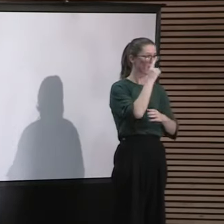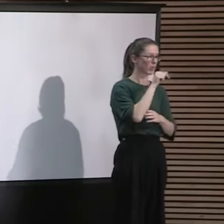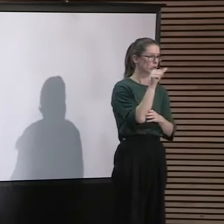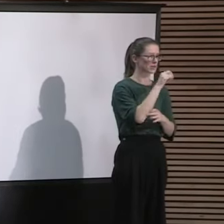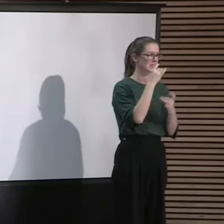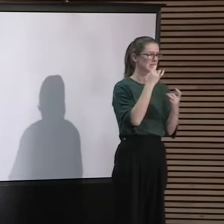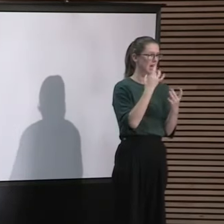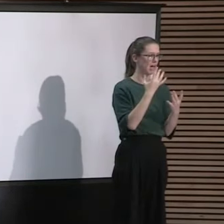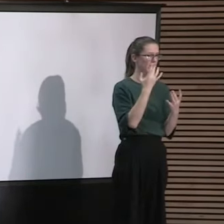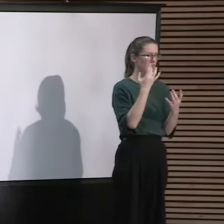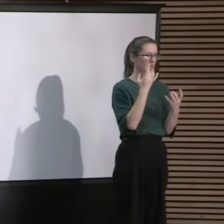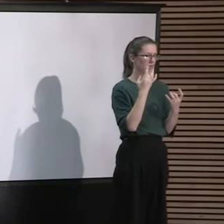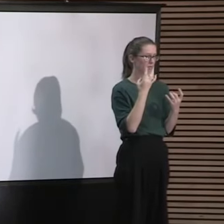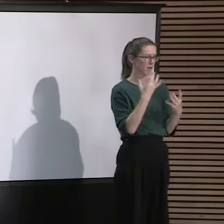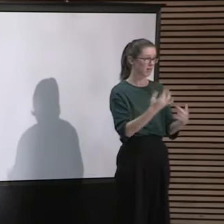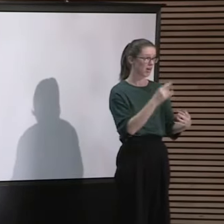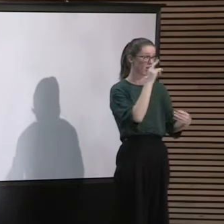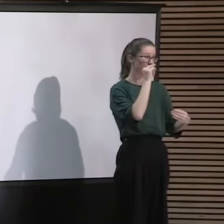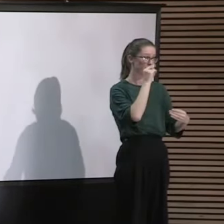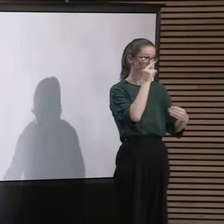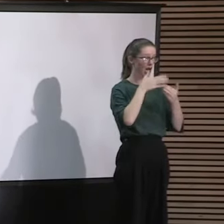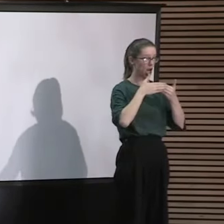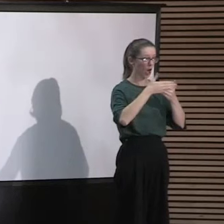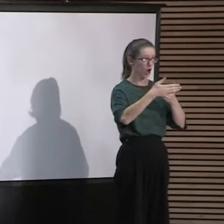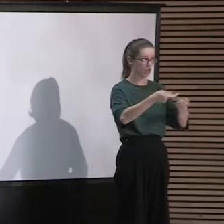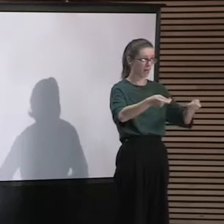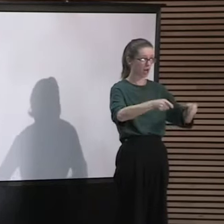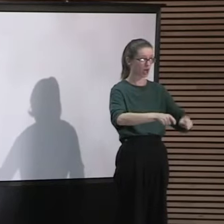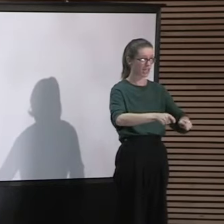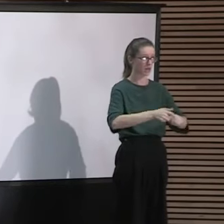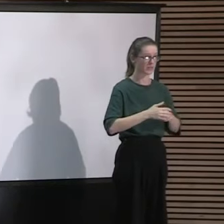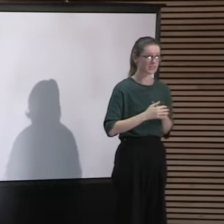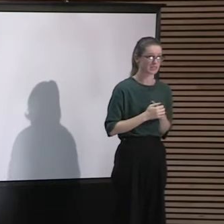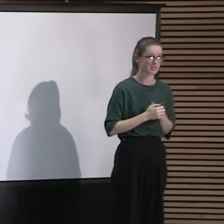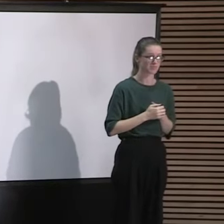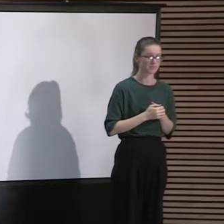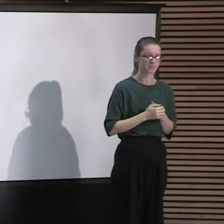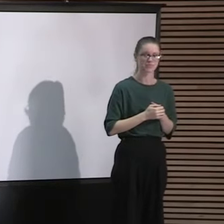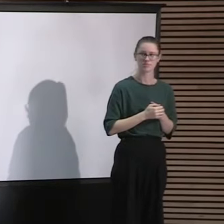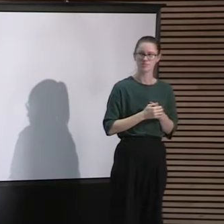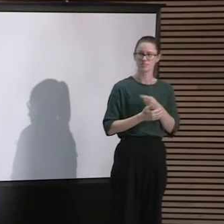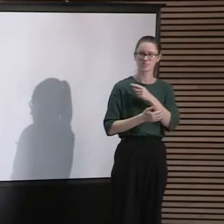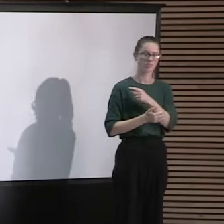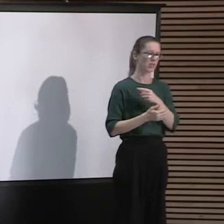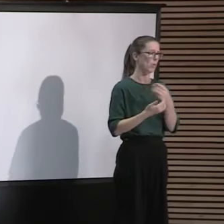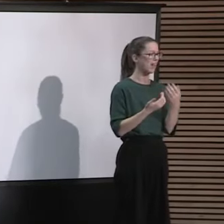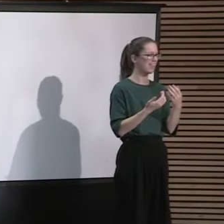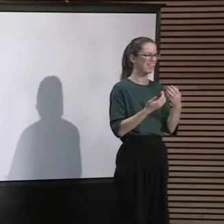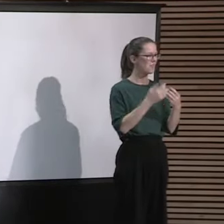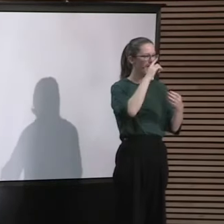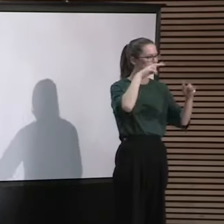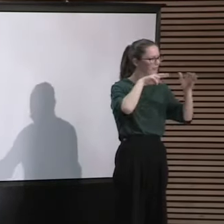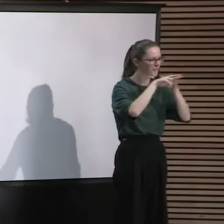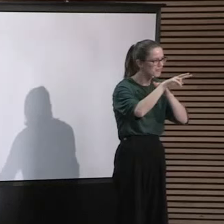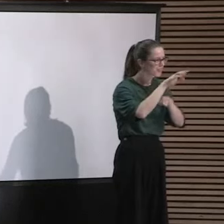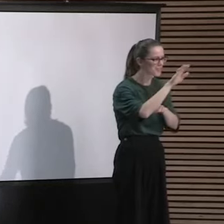mental preparedness that they might be spending more time in lockdown? Look, I think in the last part of your question, that's all very premature at this point,